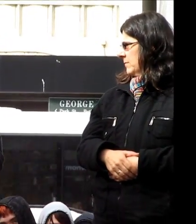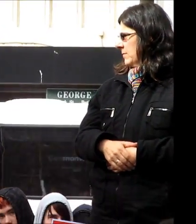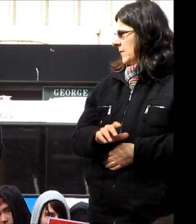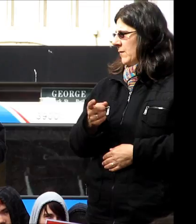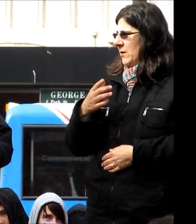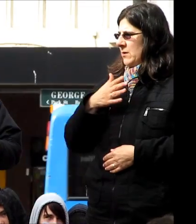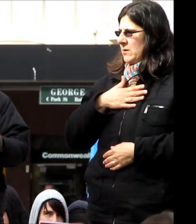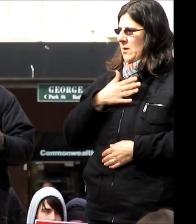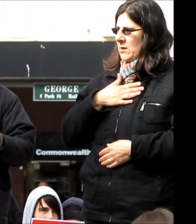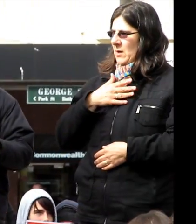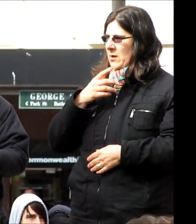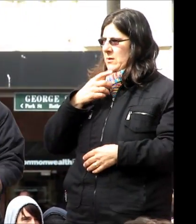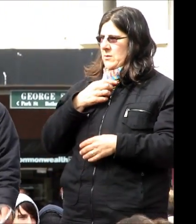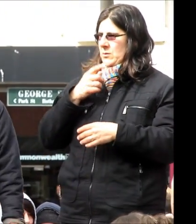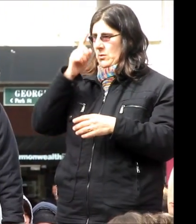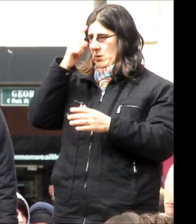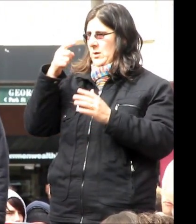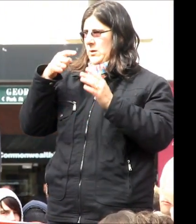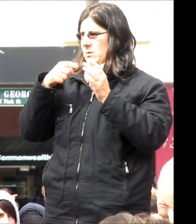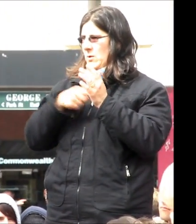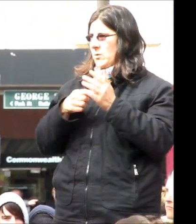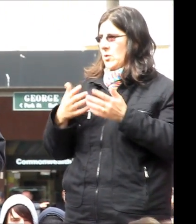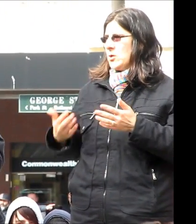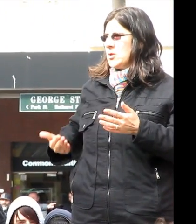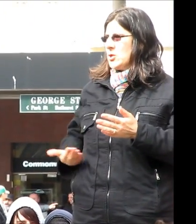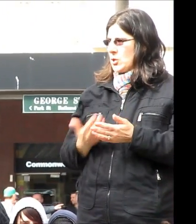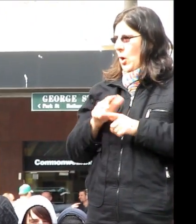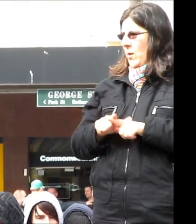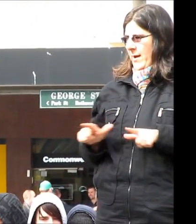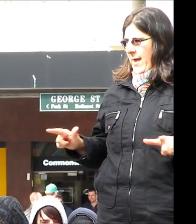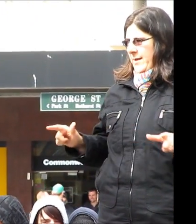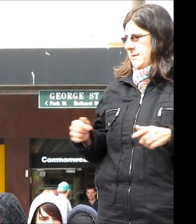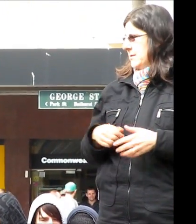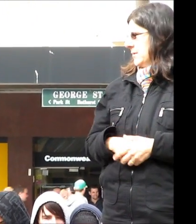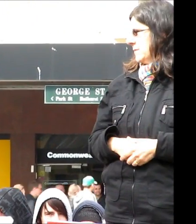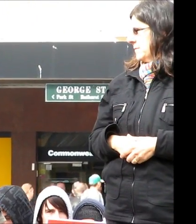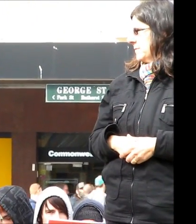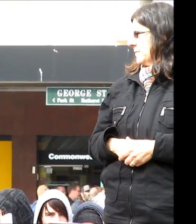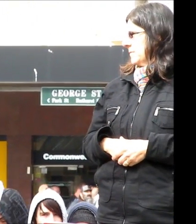Firstly, I'd like to acknowledge that we're on stolen land.